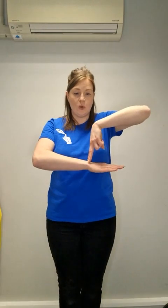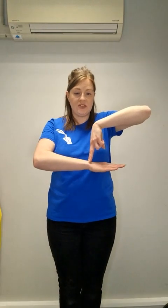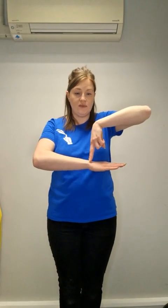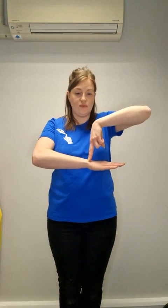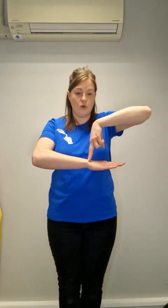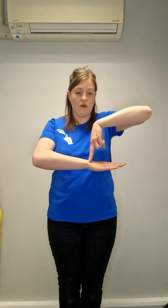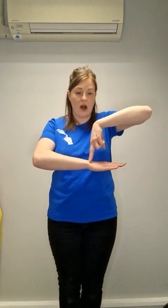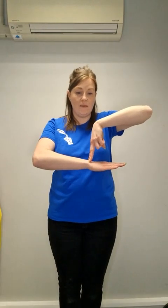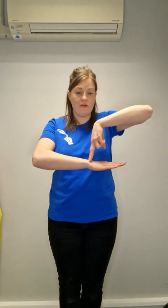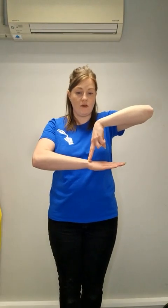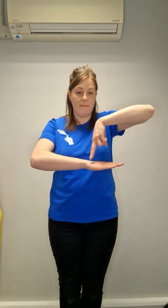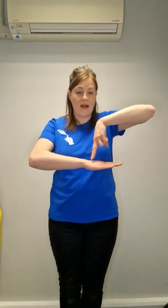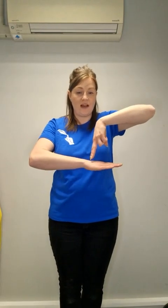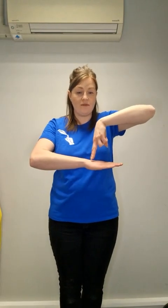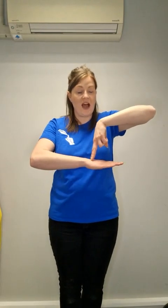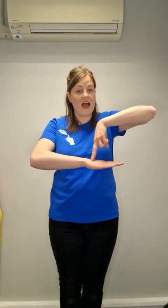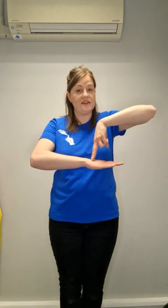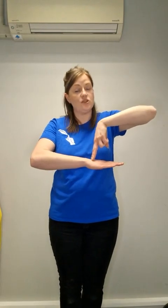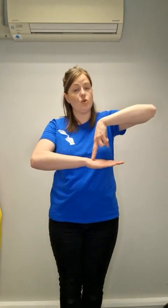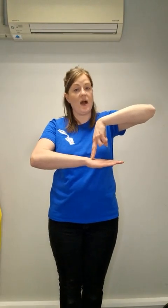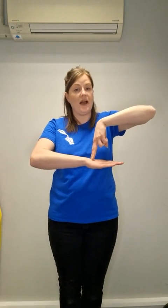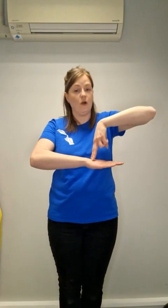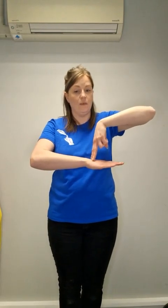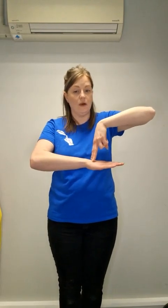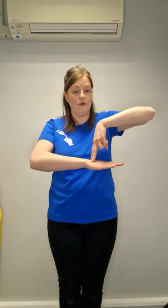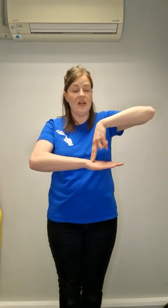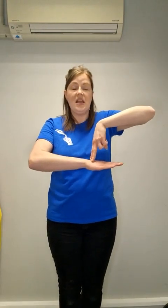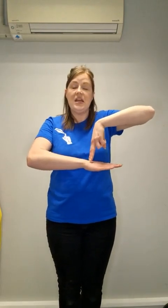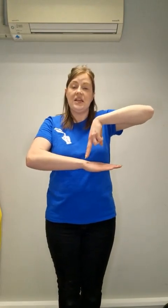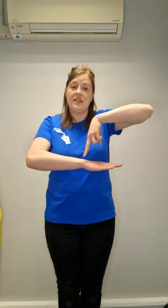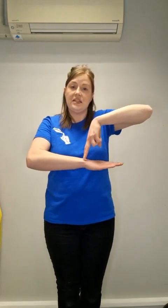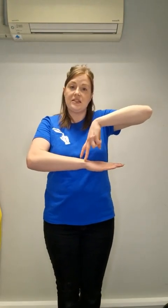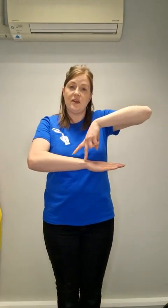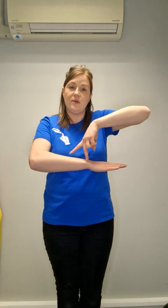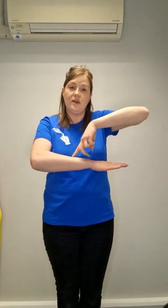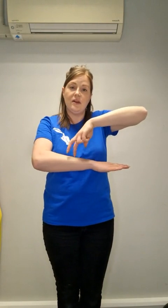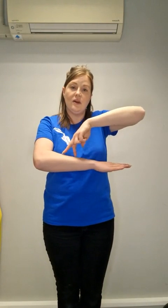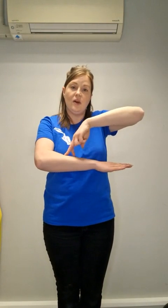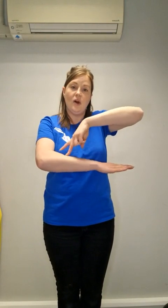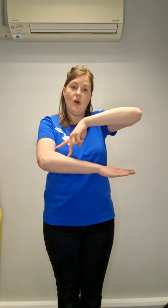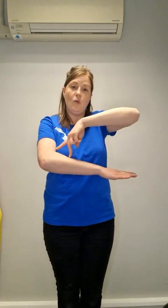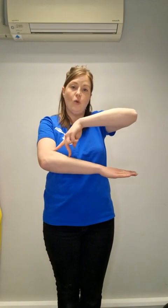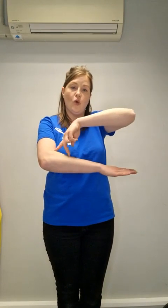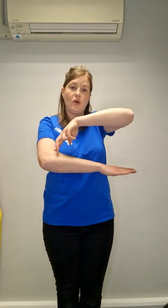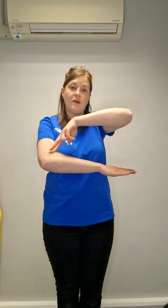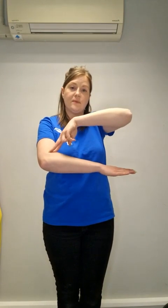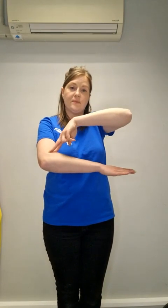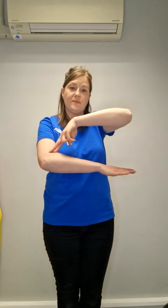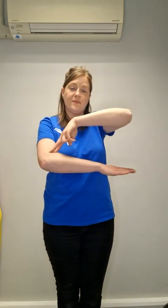supporting forearm from back of hand to our elbow. So walk.